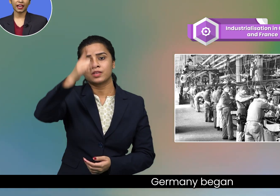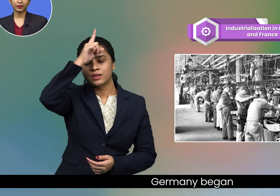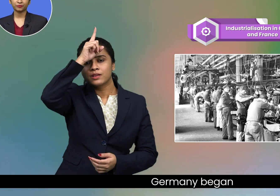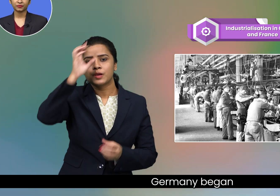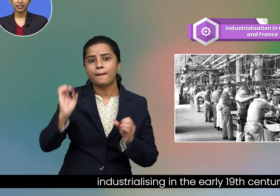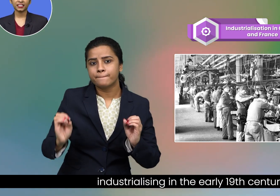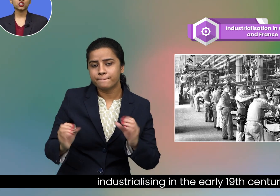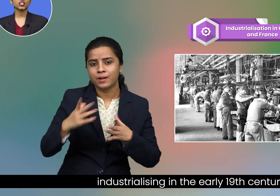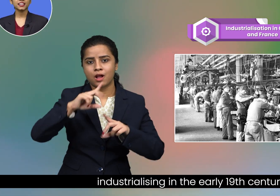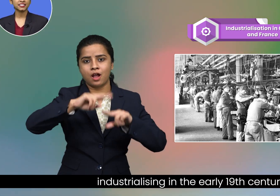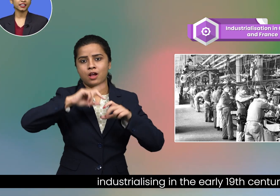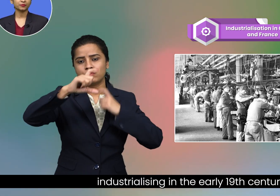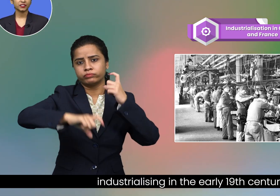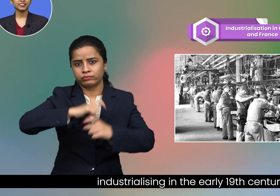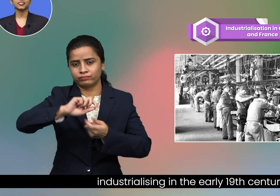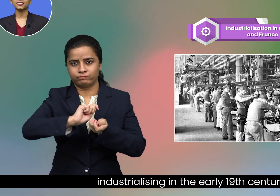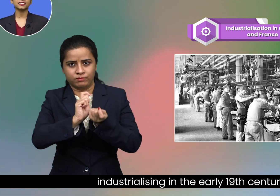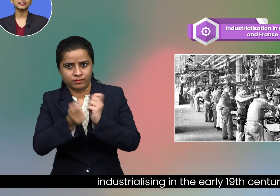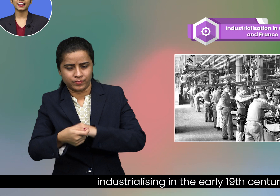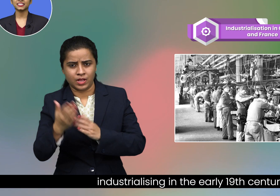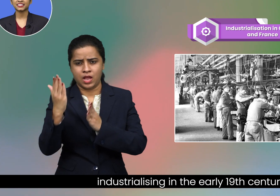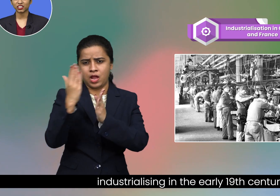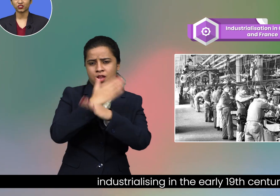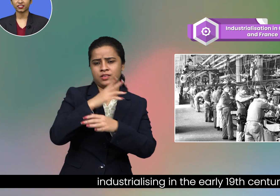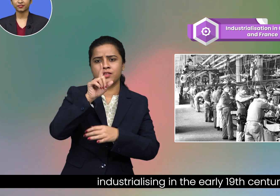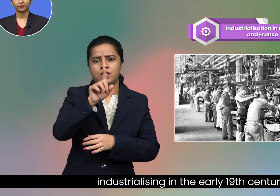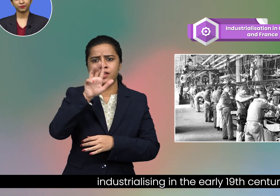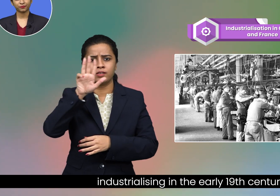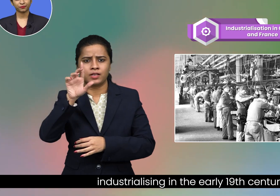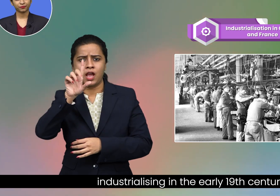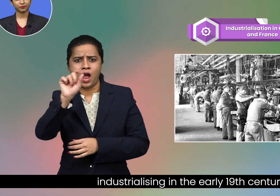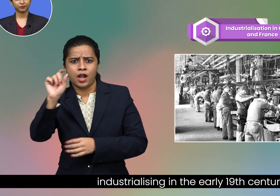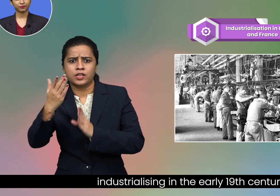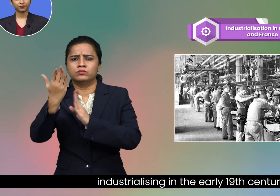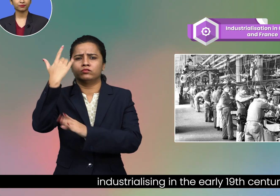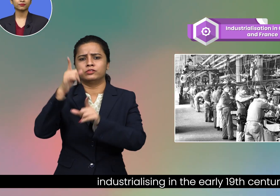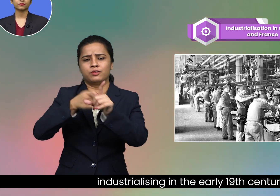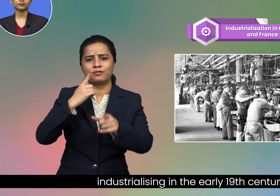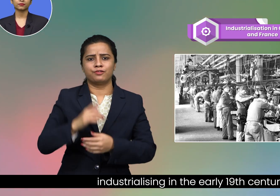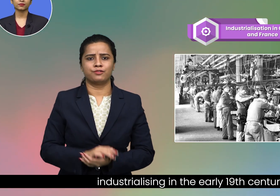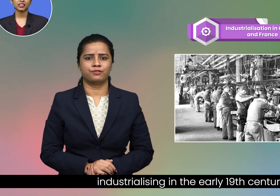Germany began industrializing in the early 19th century.